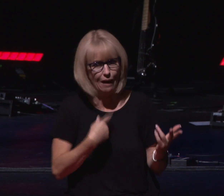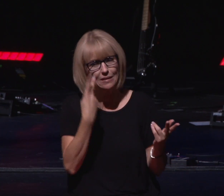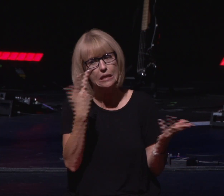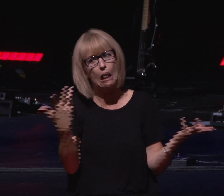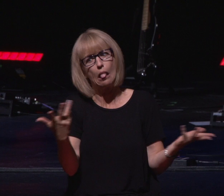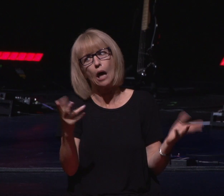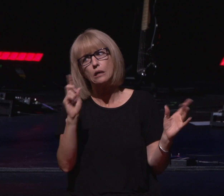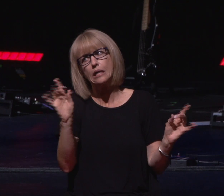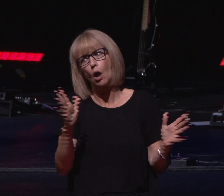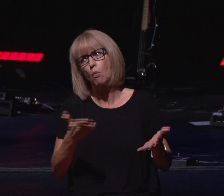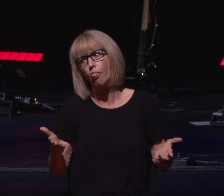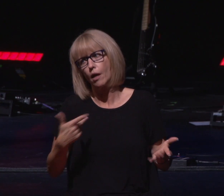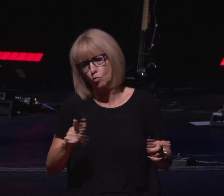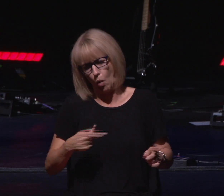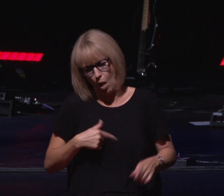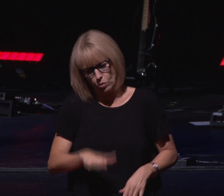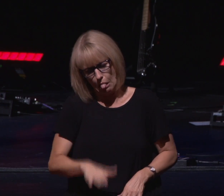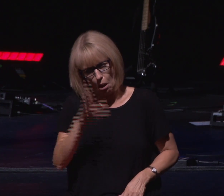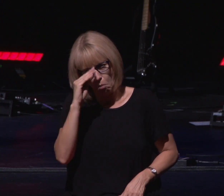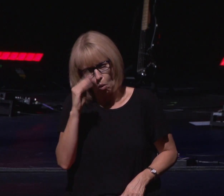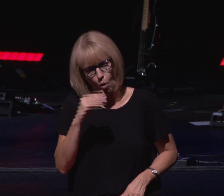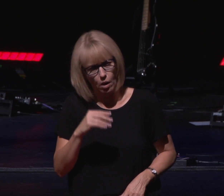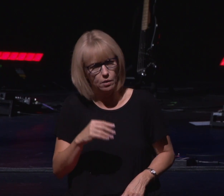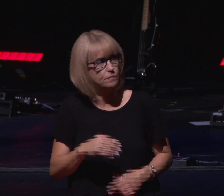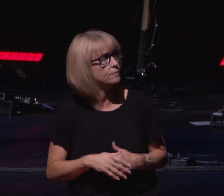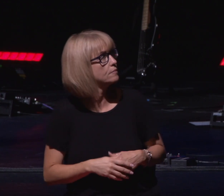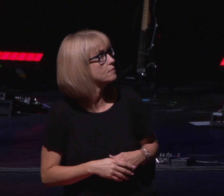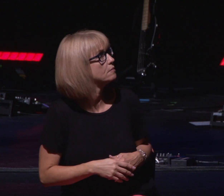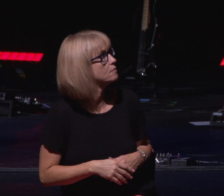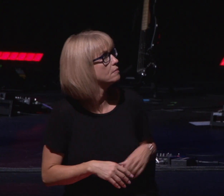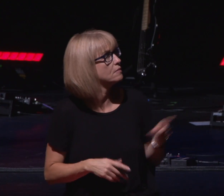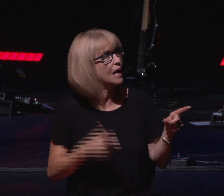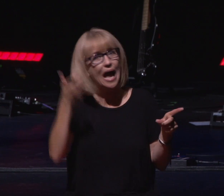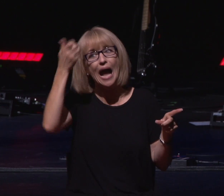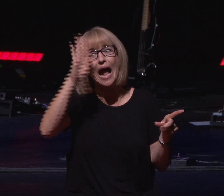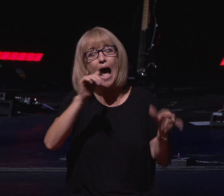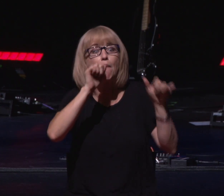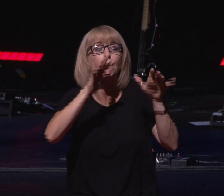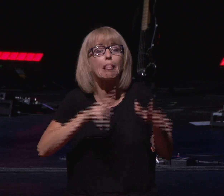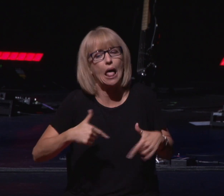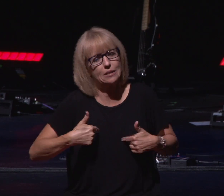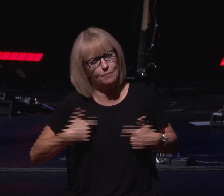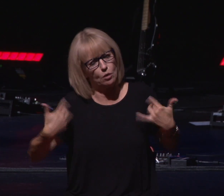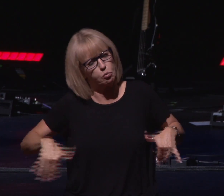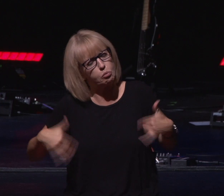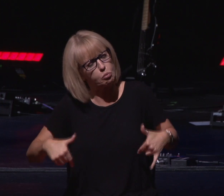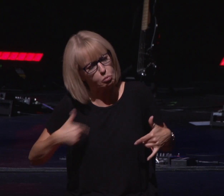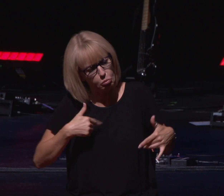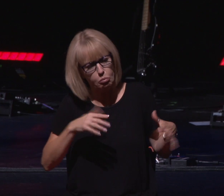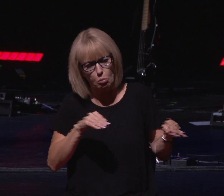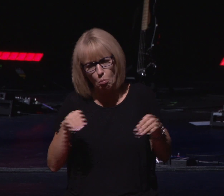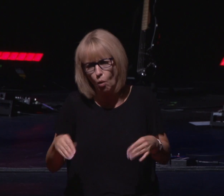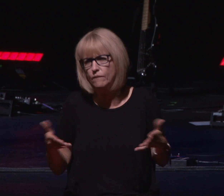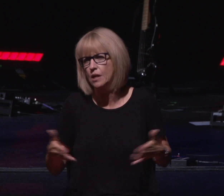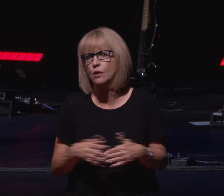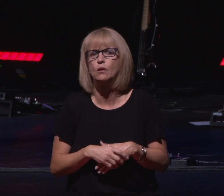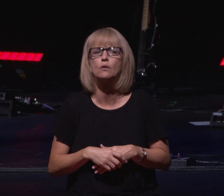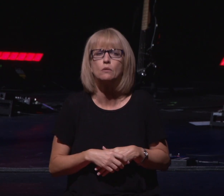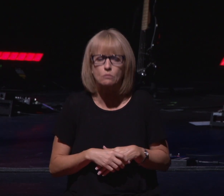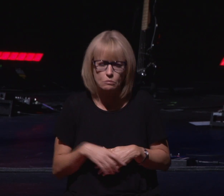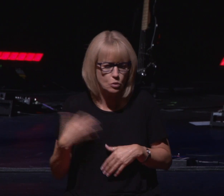lot. Grew up on welfare. God has blessed me now abundantly.